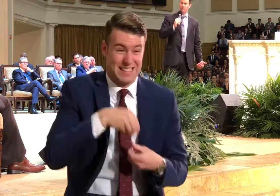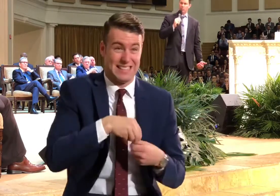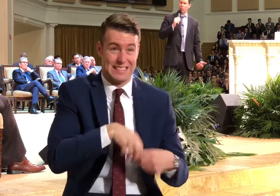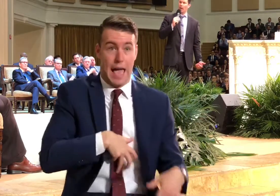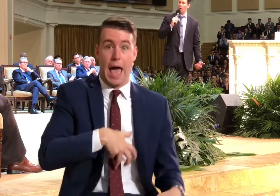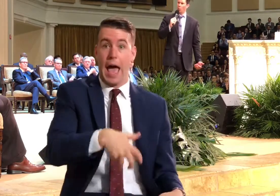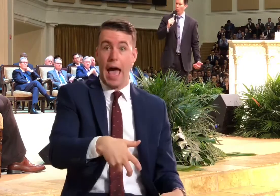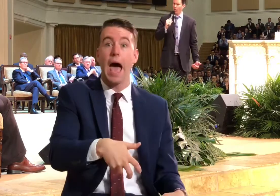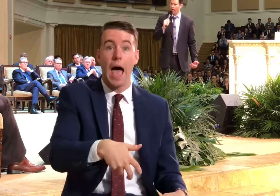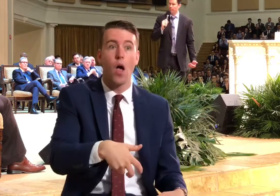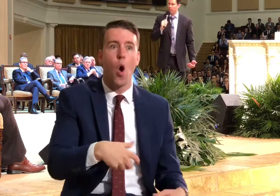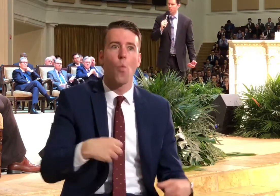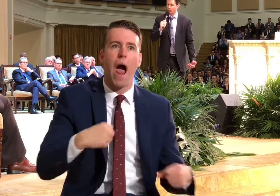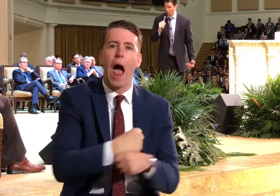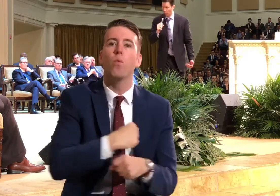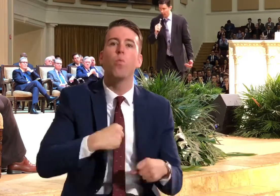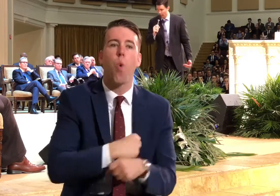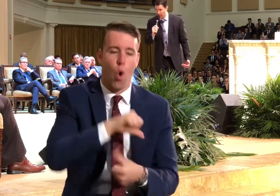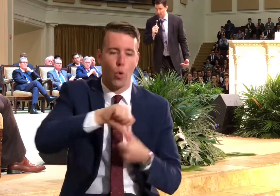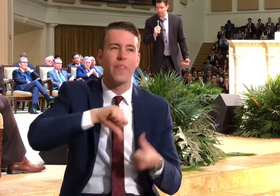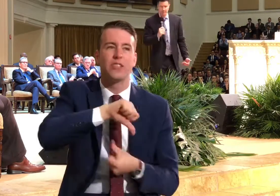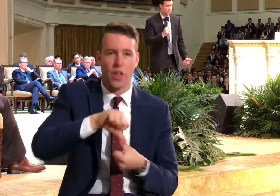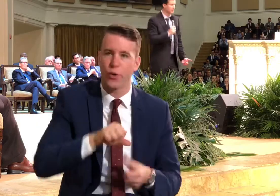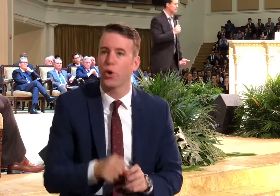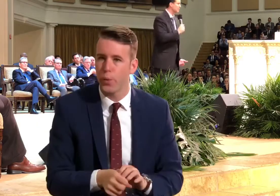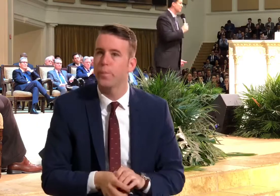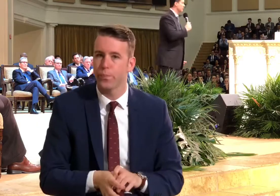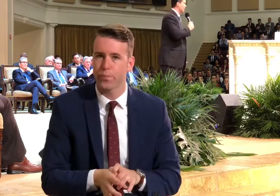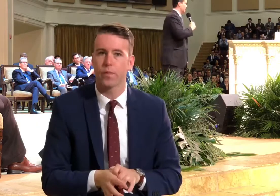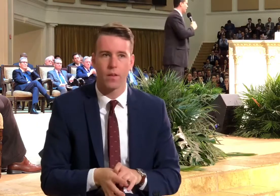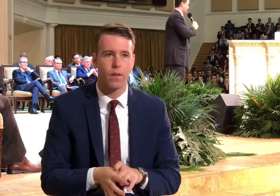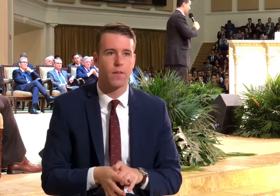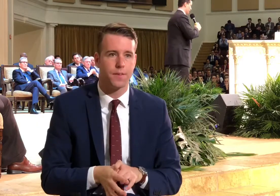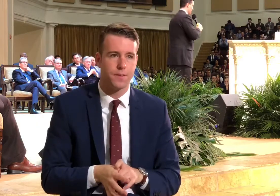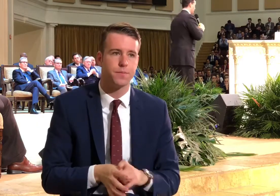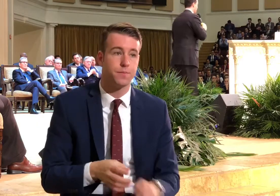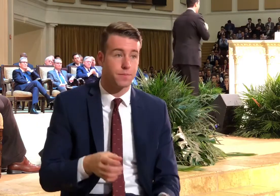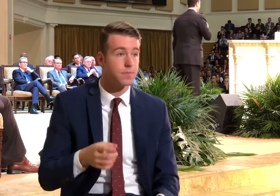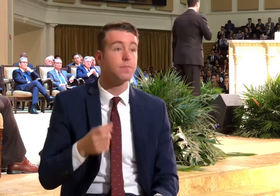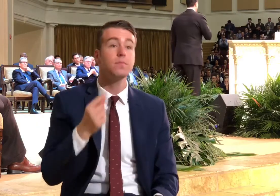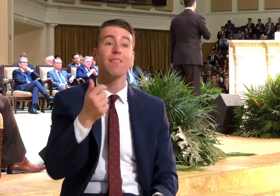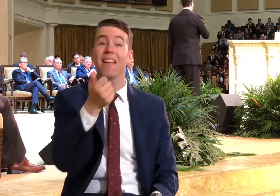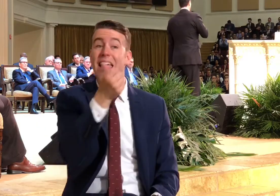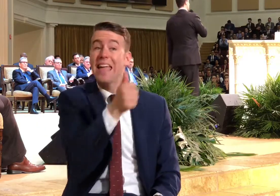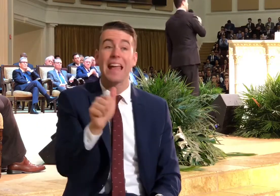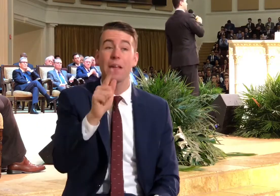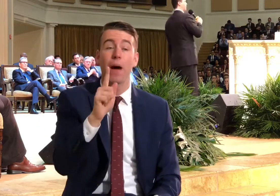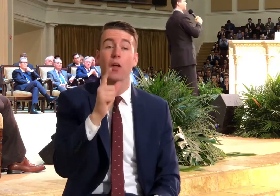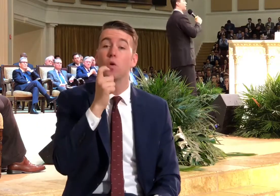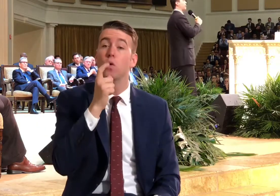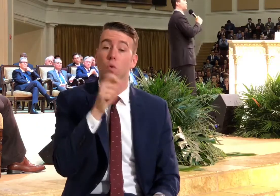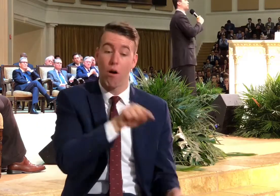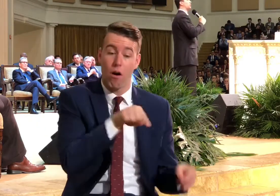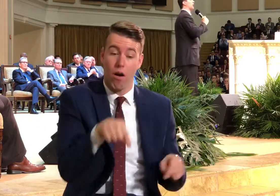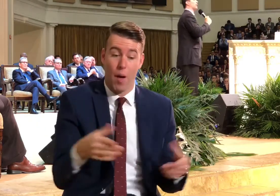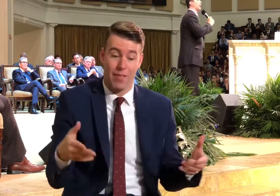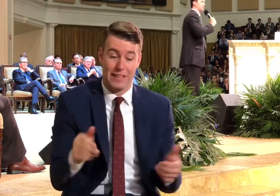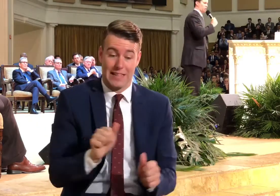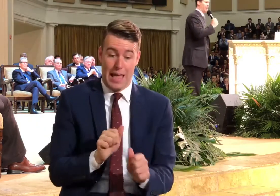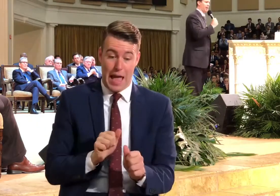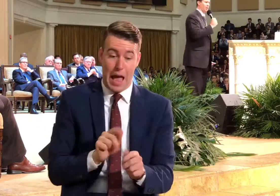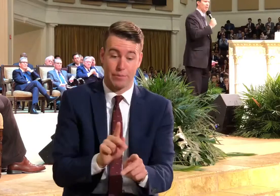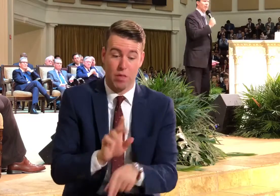her were at war with one another. Amen. Anybody that comes into this